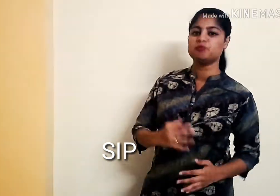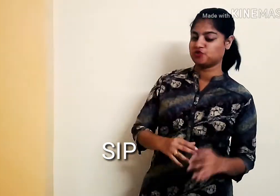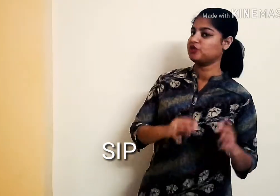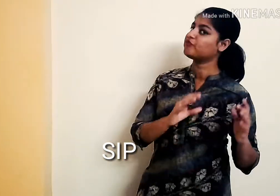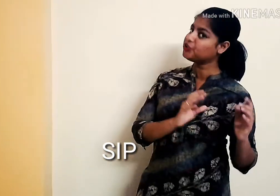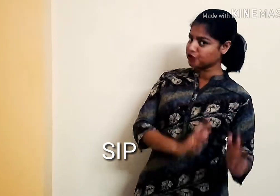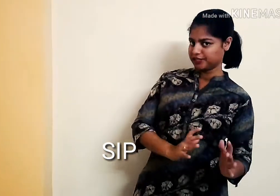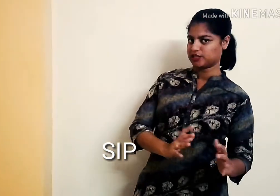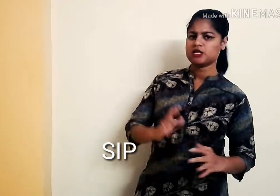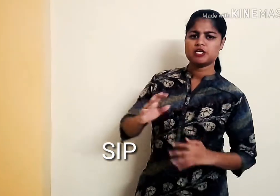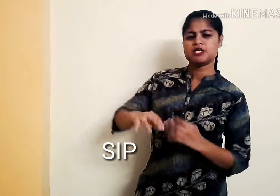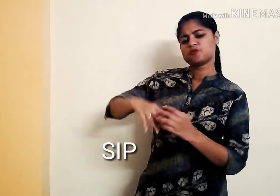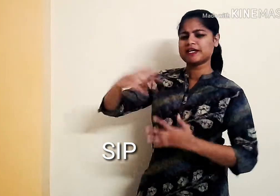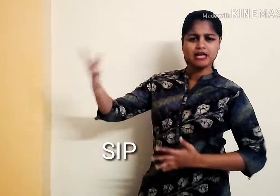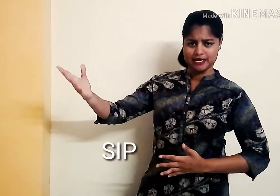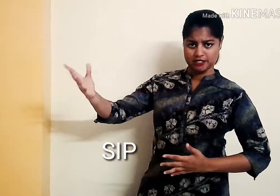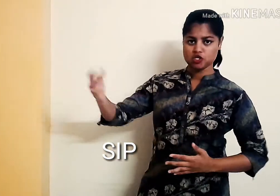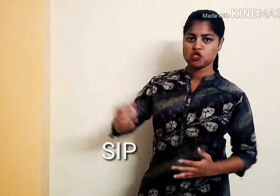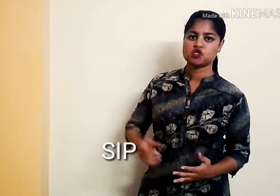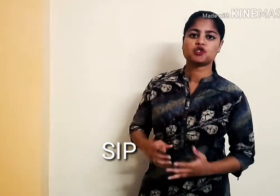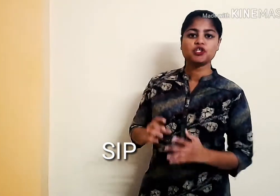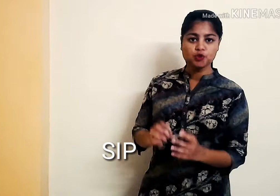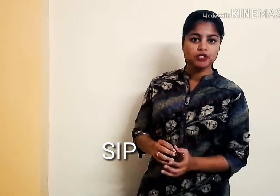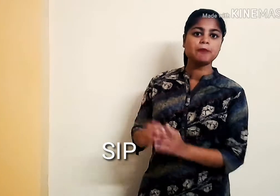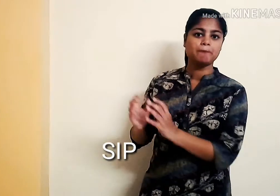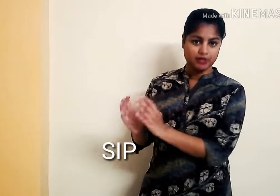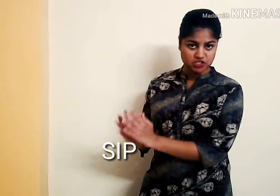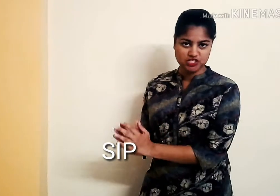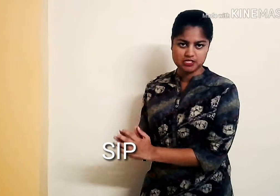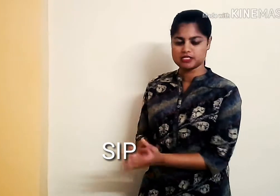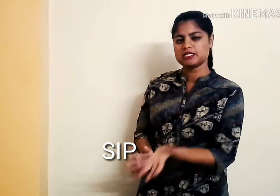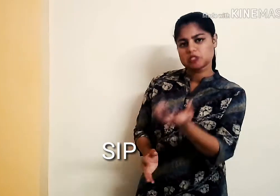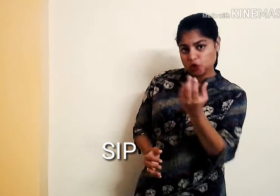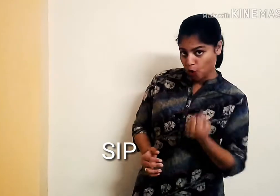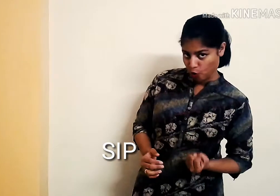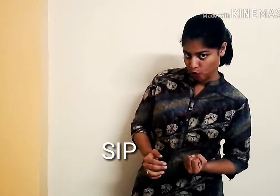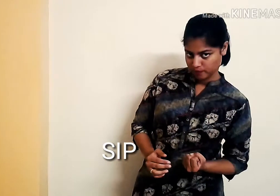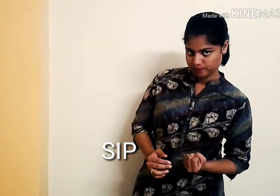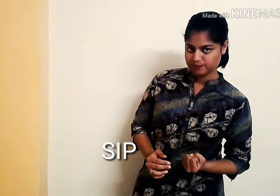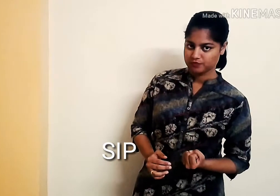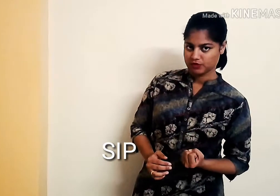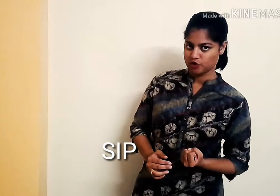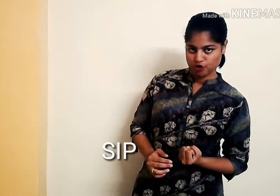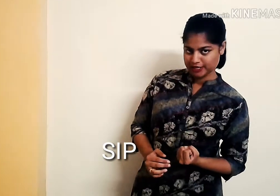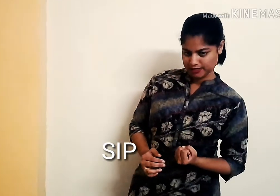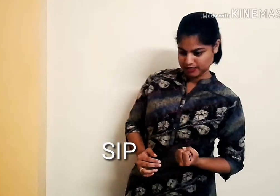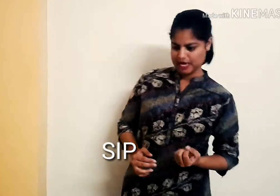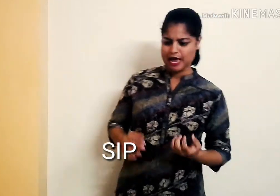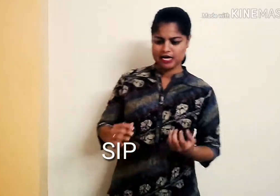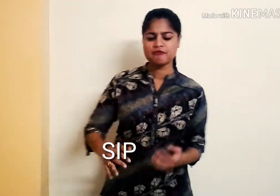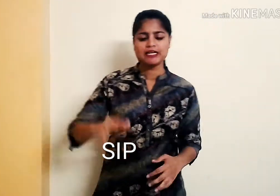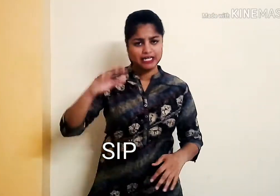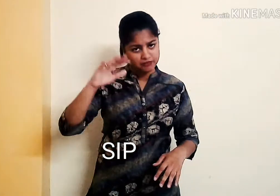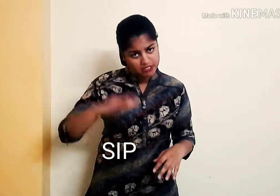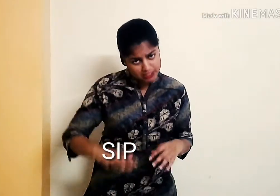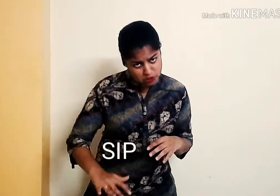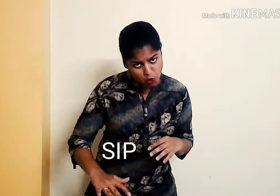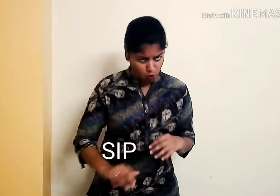mutual fund unit is very high. So the unit purchase is low. Okay. And when NAV is low,